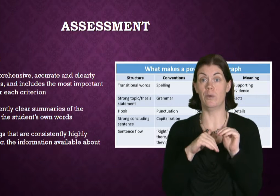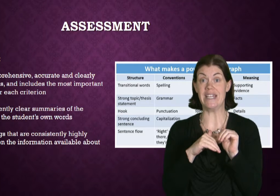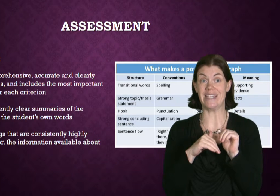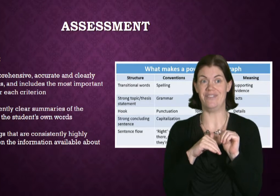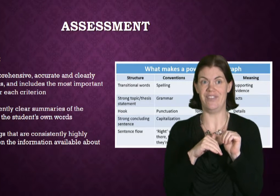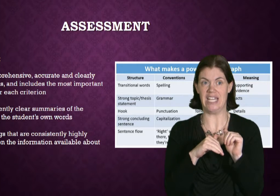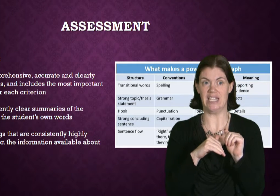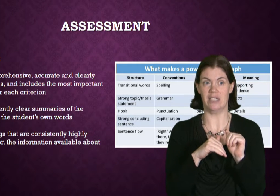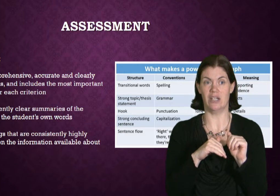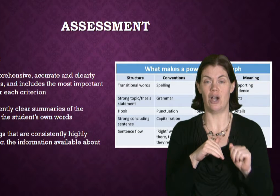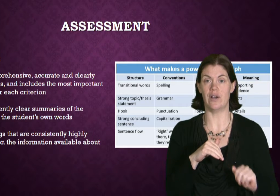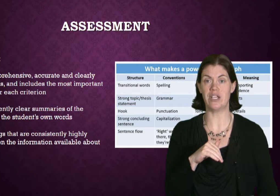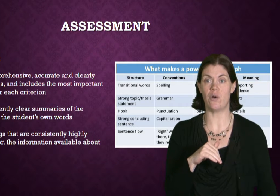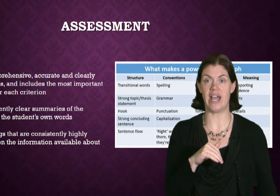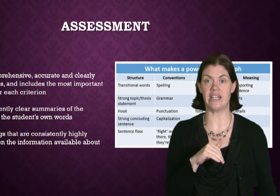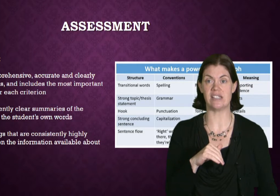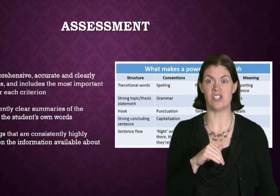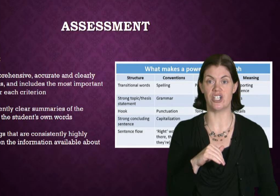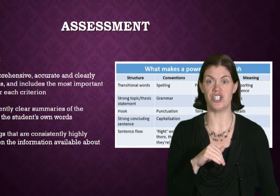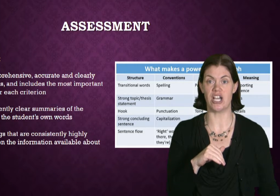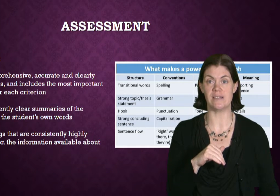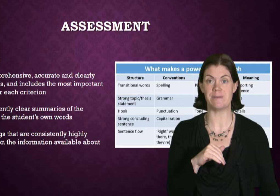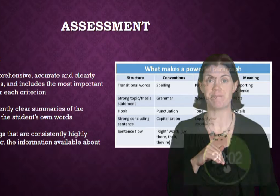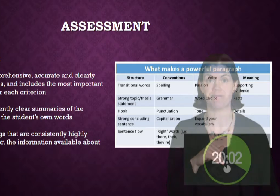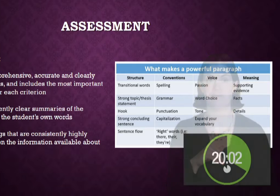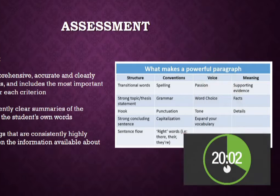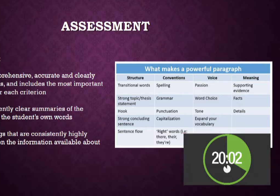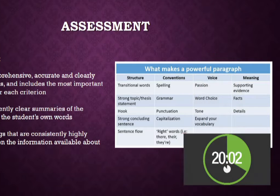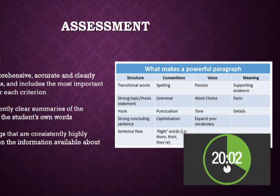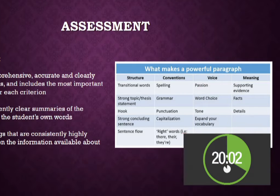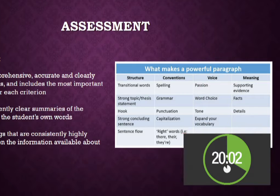will reconvene, all right? Go ahead and get started, you guys.